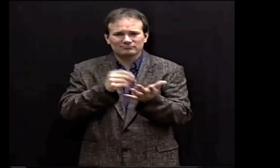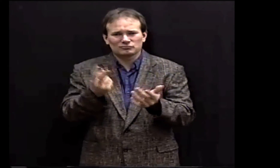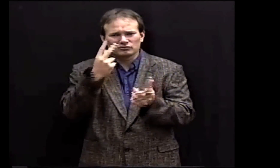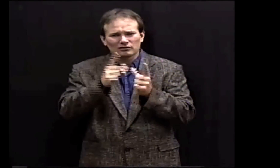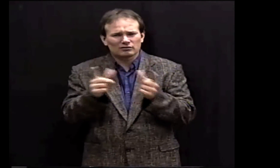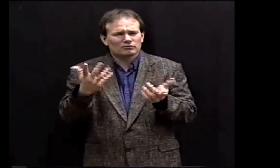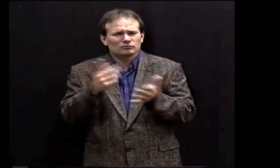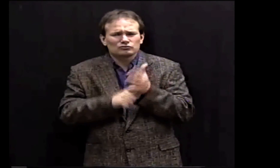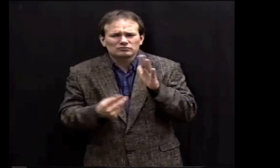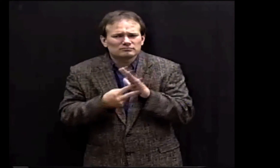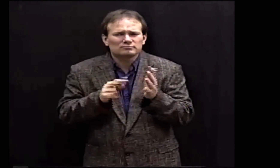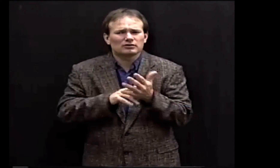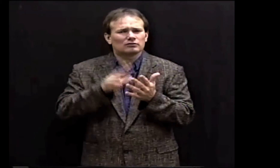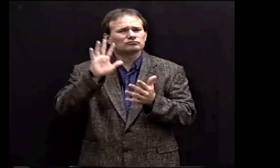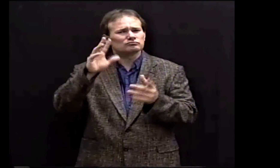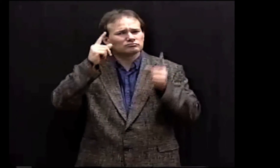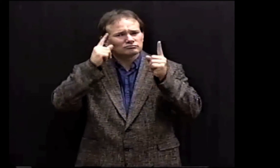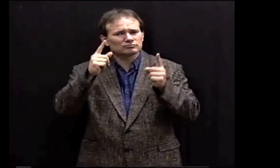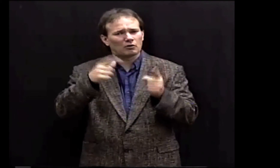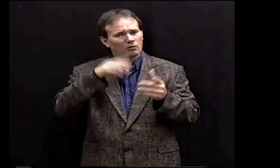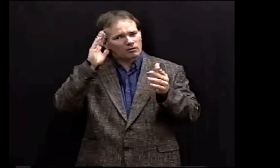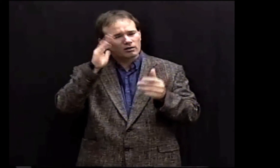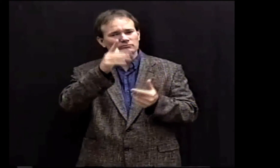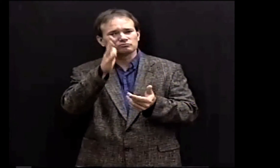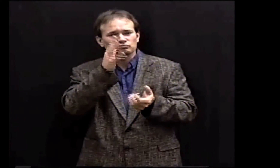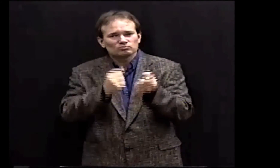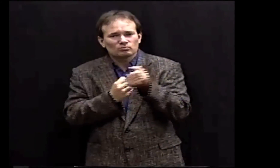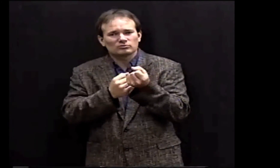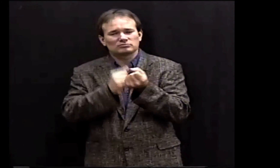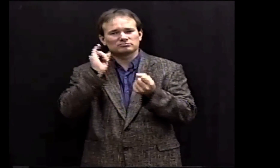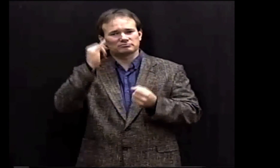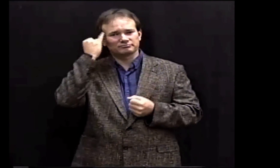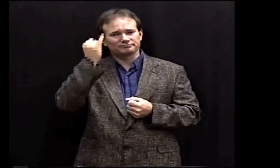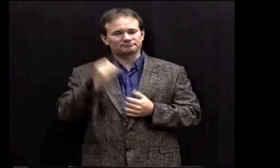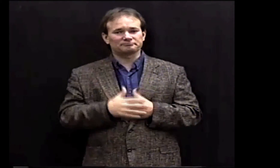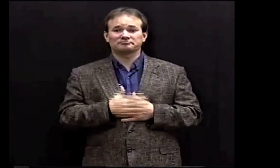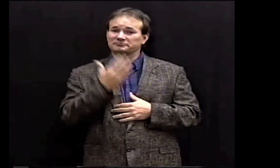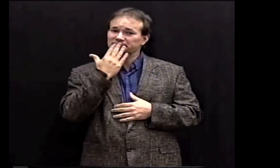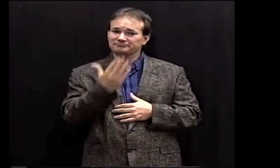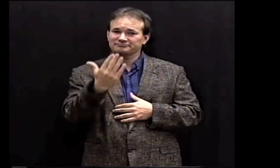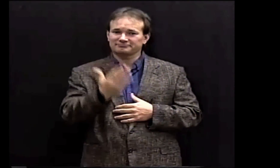We hope that you are willing to support this idea. Thank you very much.